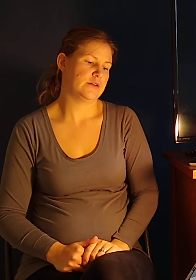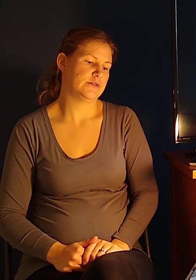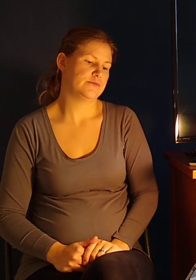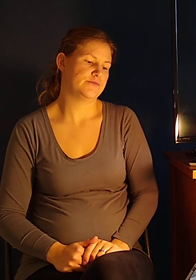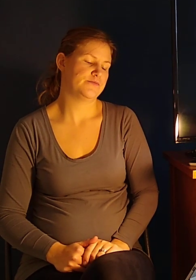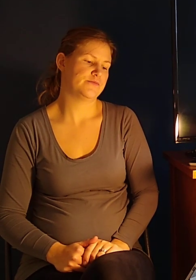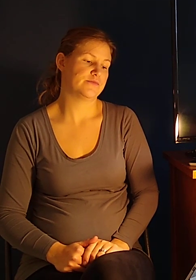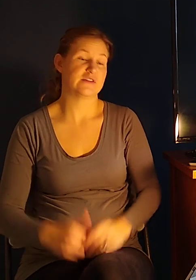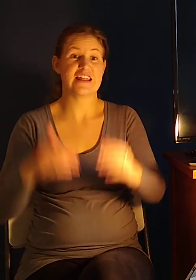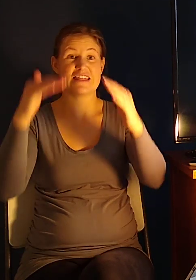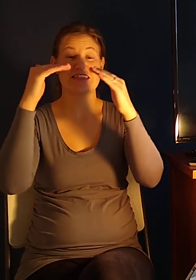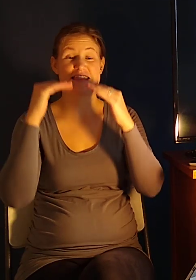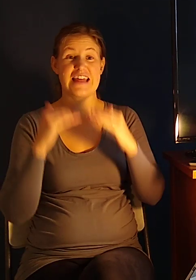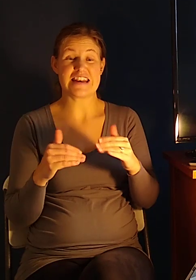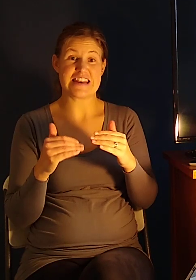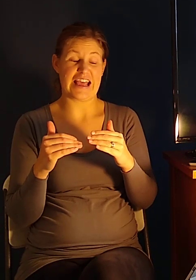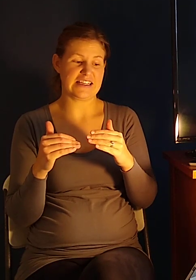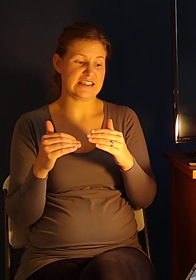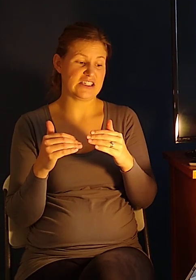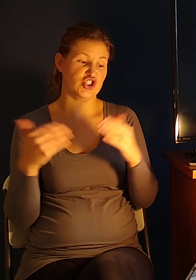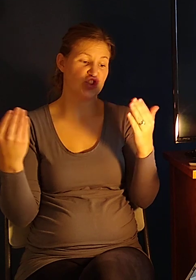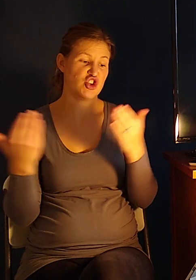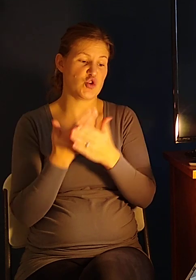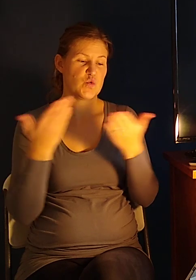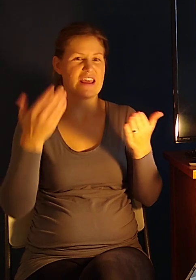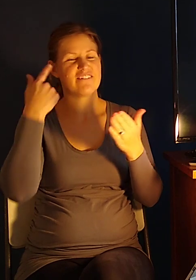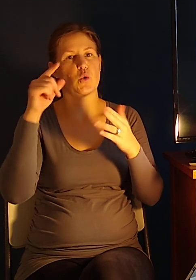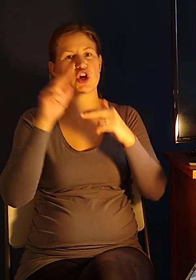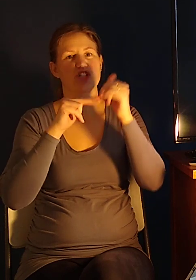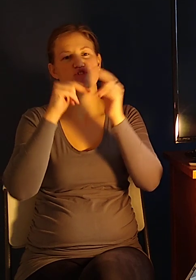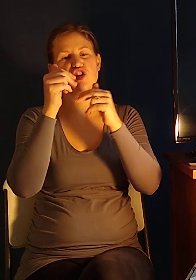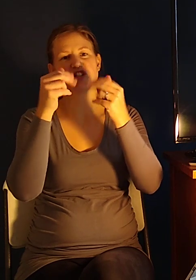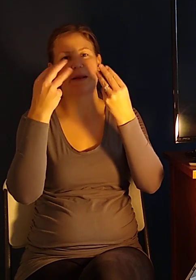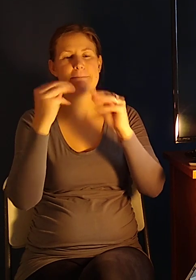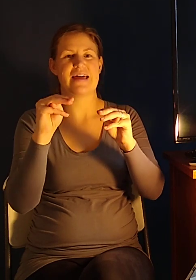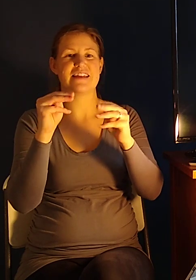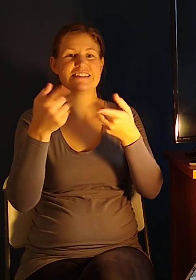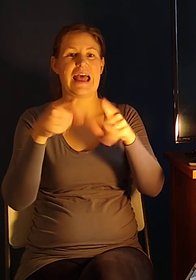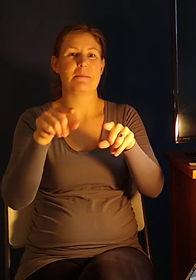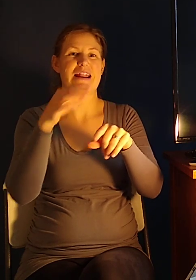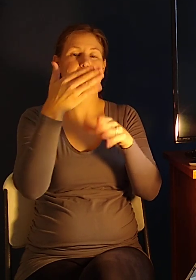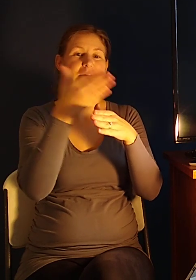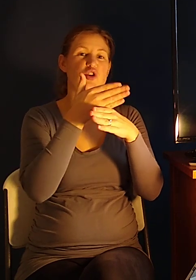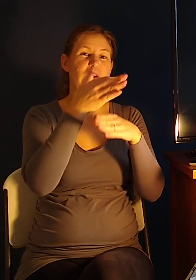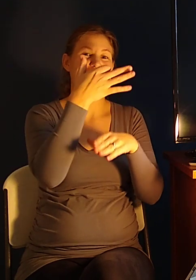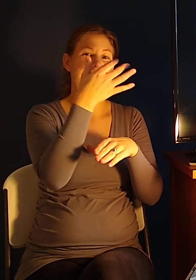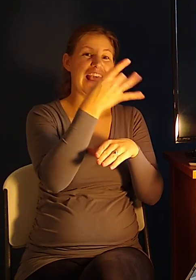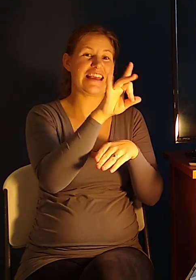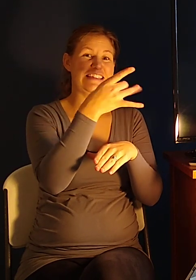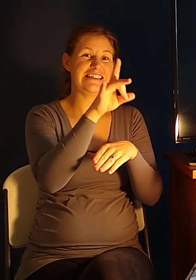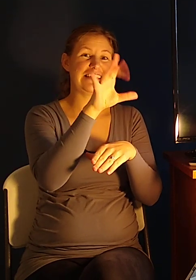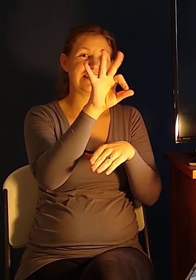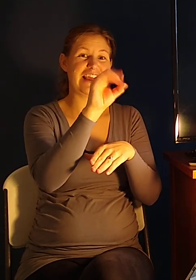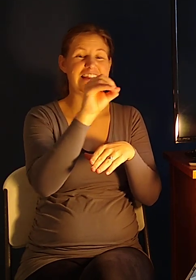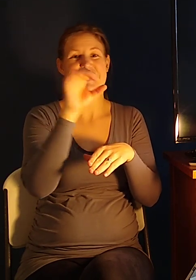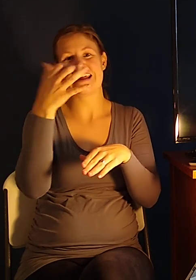The next breakthrough in construction methods for large structures came between 1890 and 1910 with the